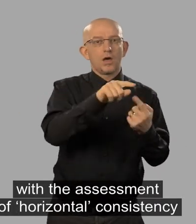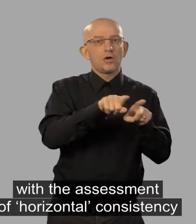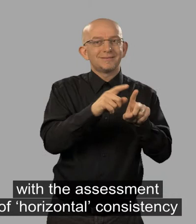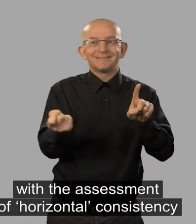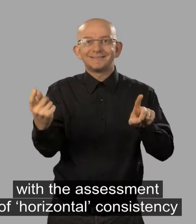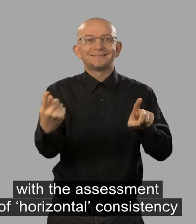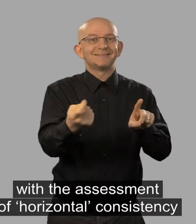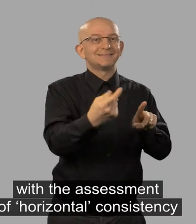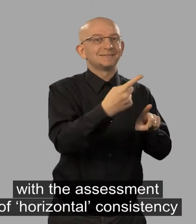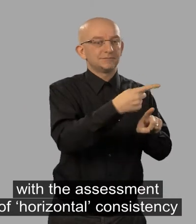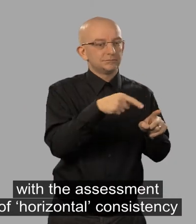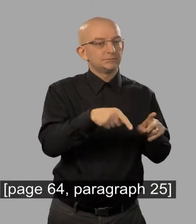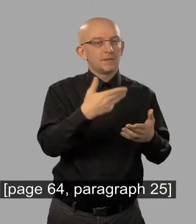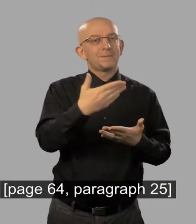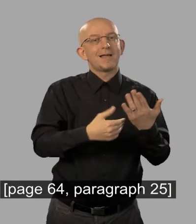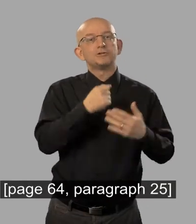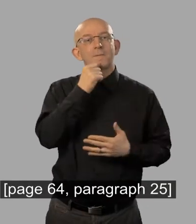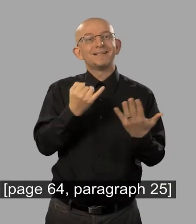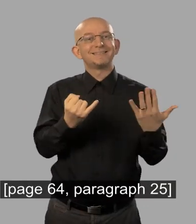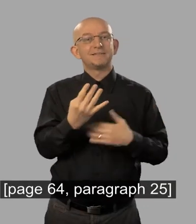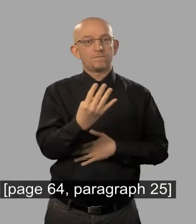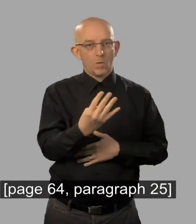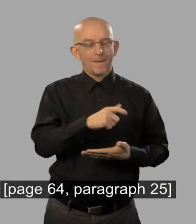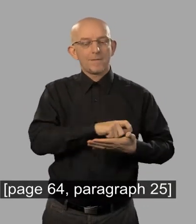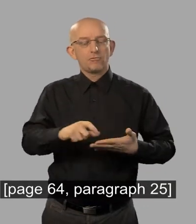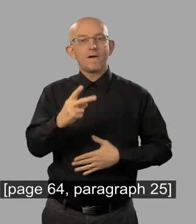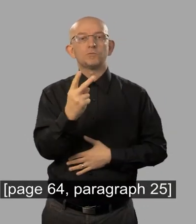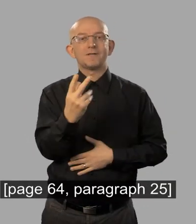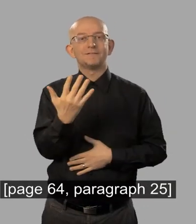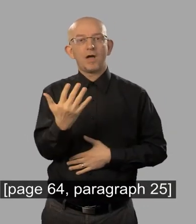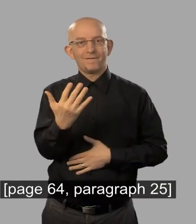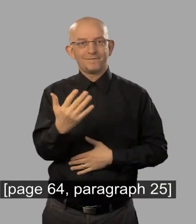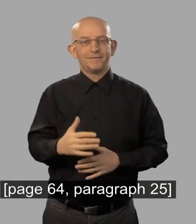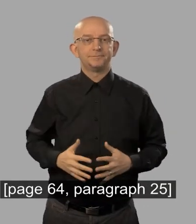Page 64, paragraph 25.